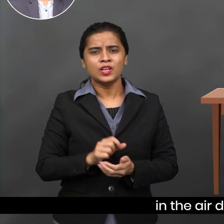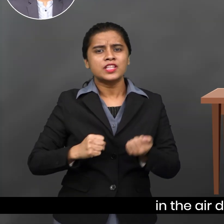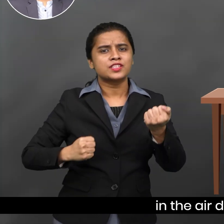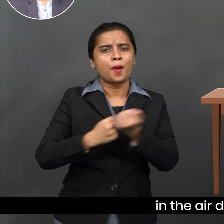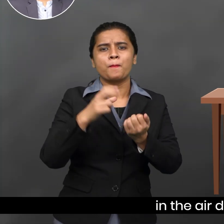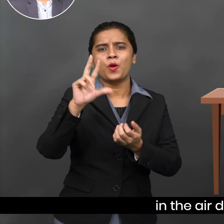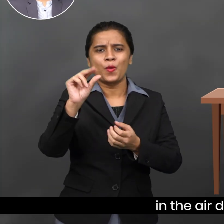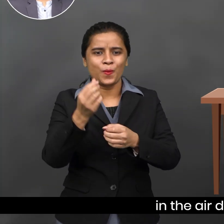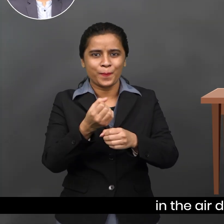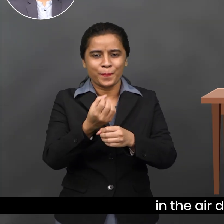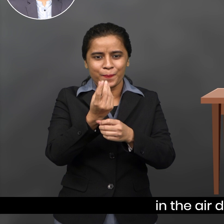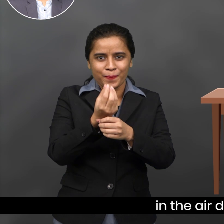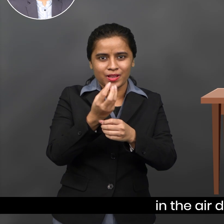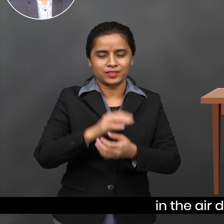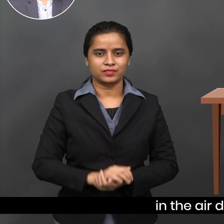support burning.